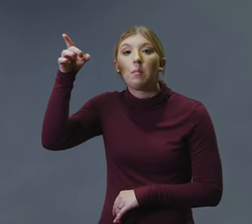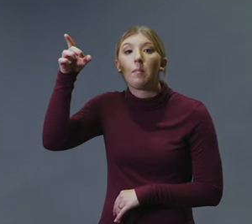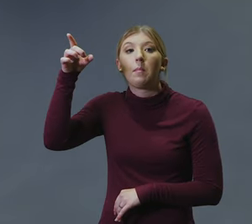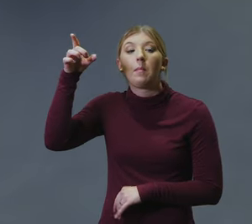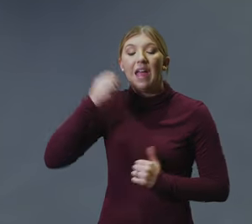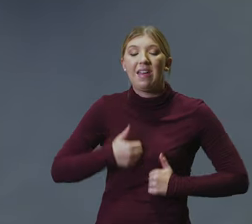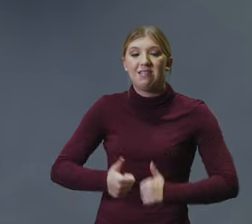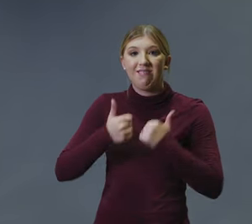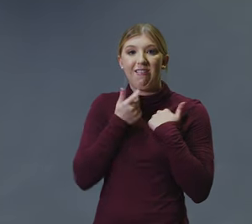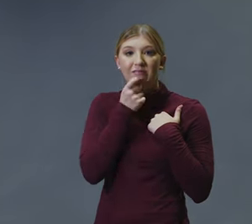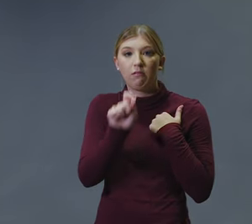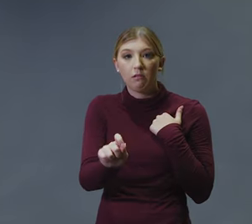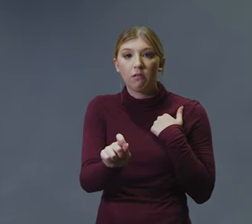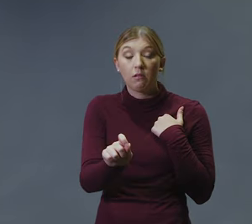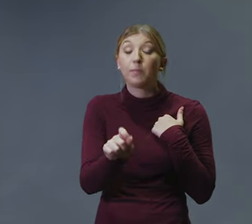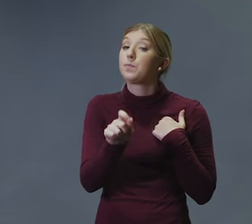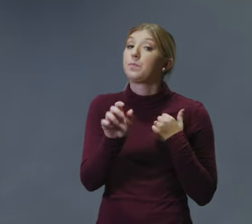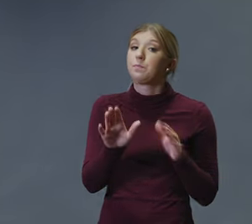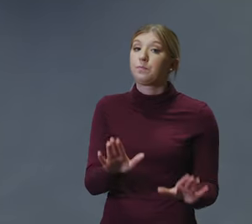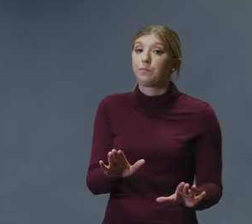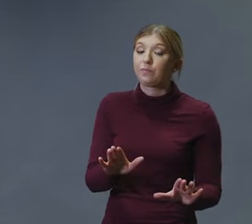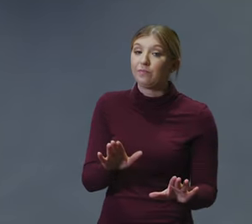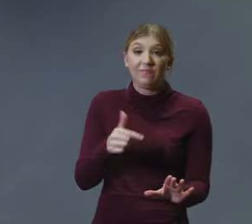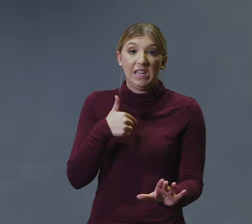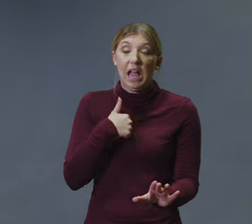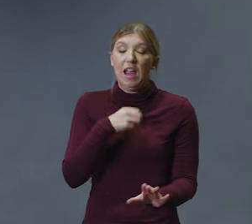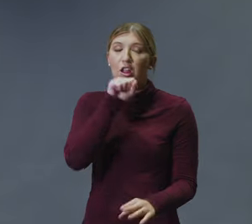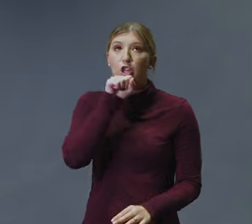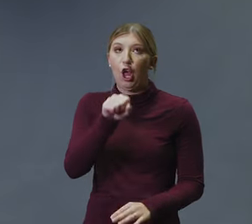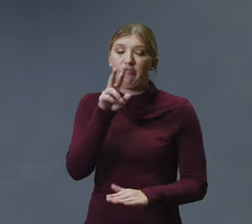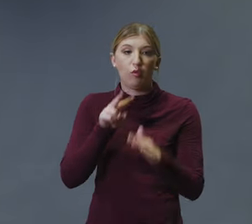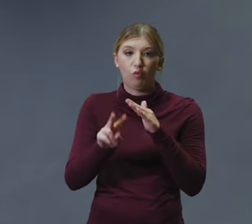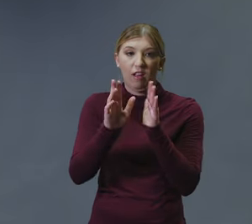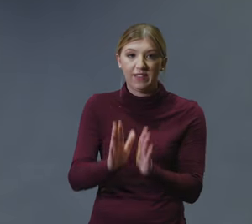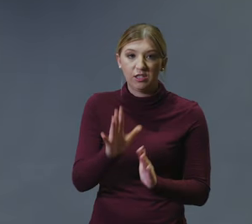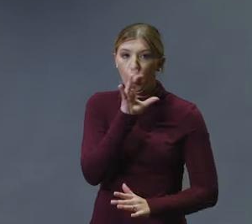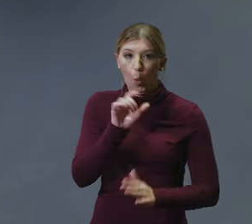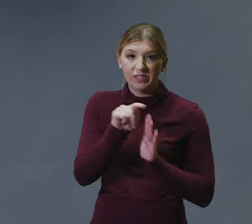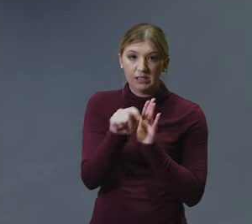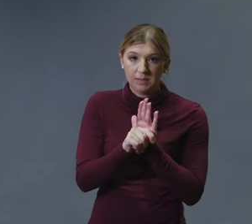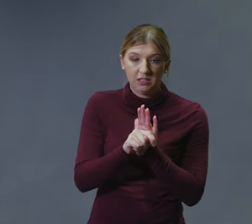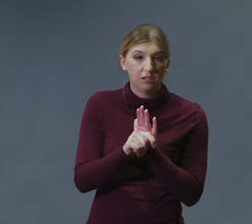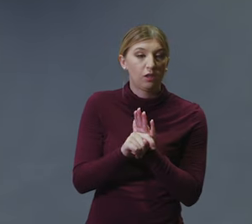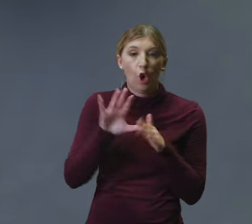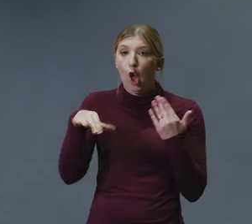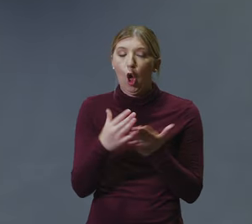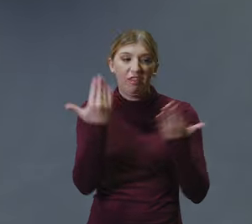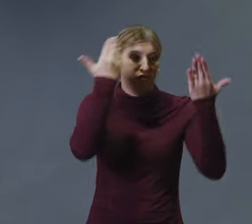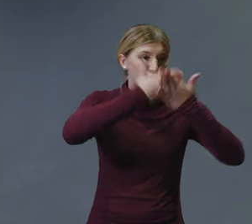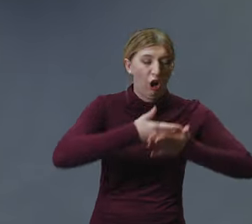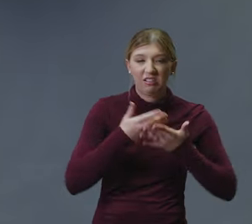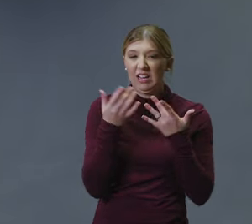live. Believe it or not, I love the prophets in the Old Testament. With all the gloom and doom